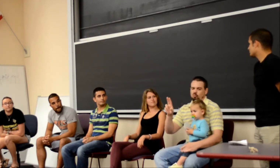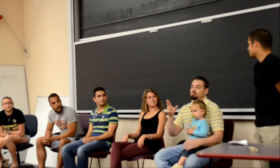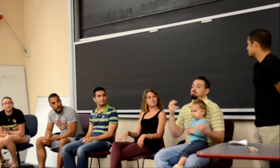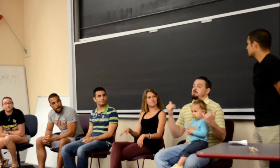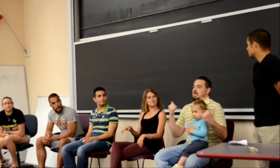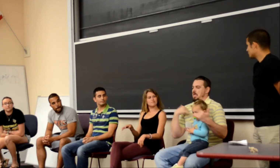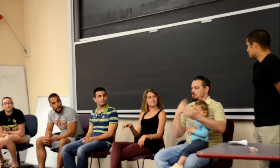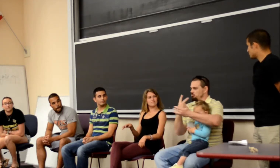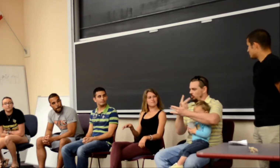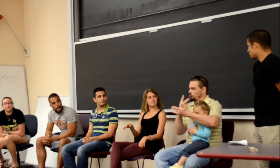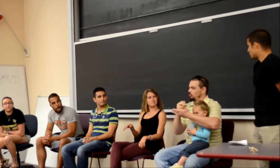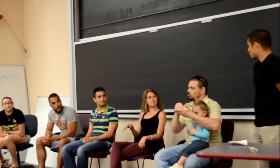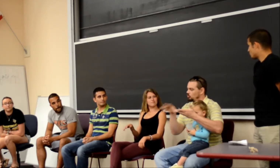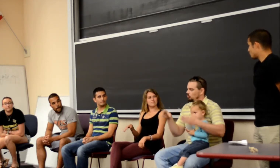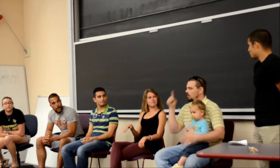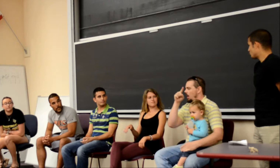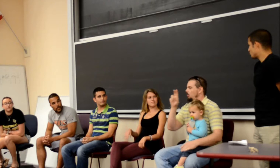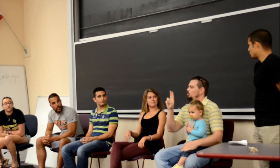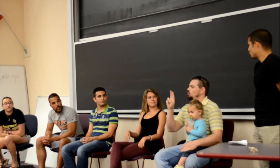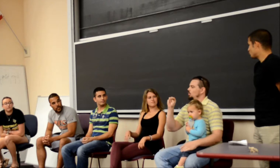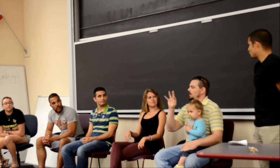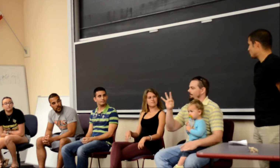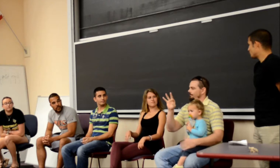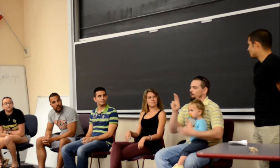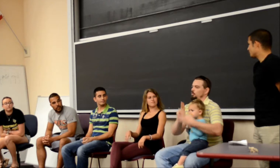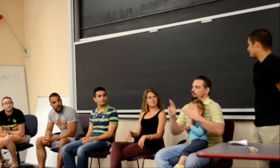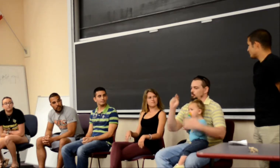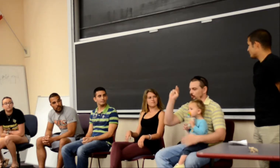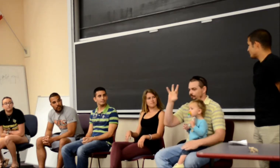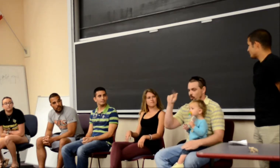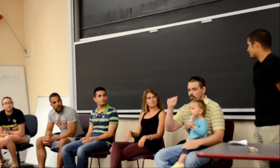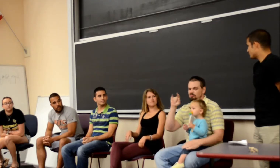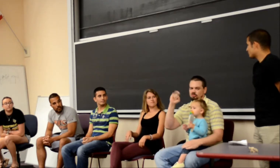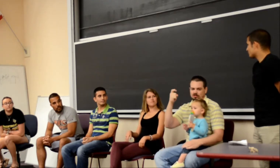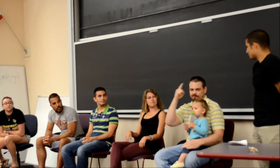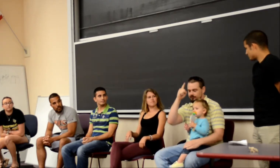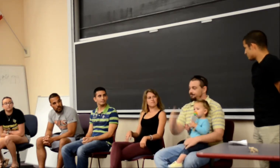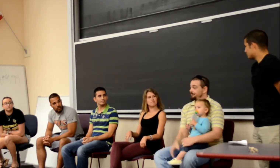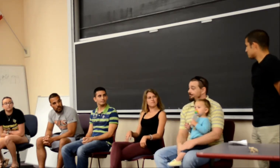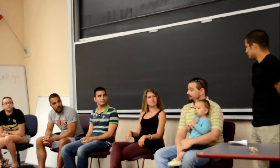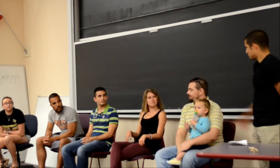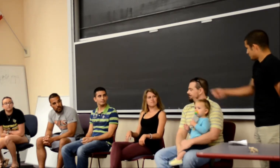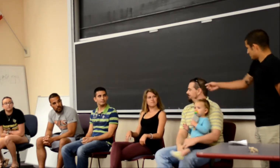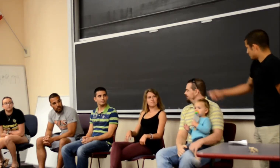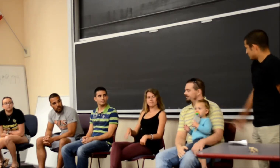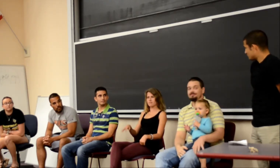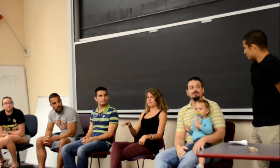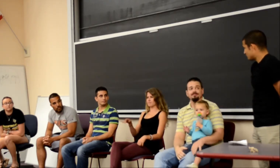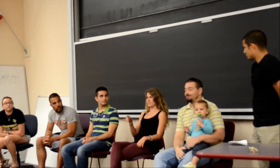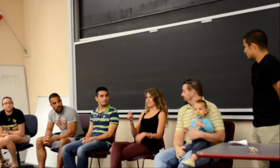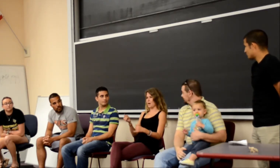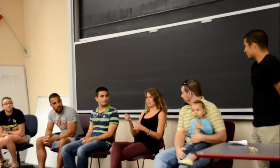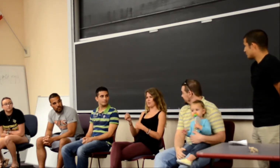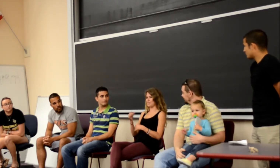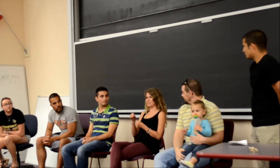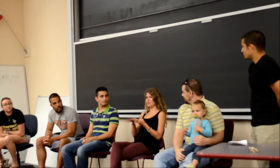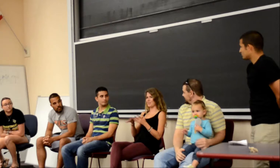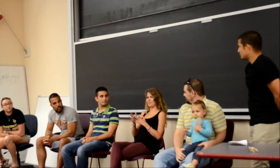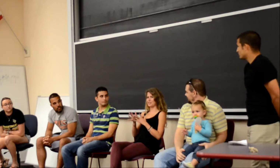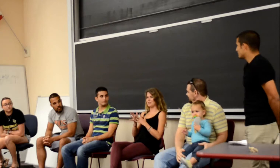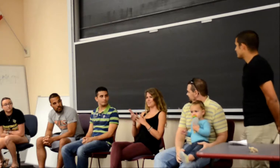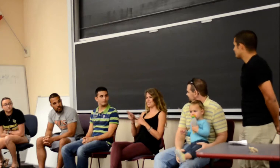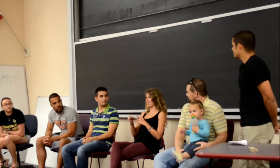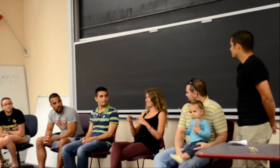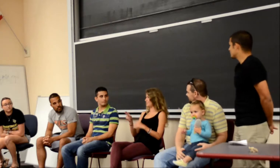I graduated from Grand Cayman University, and I did my master's program at UNF. I'm currently a